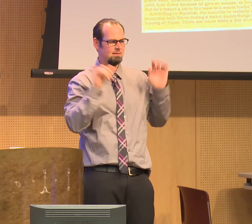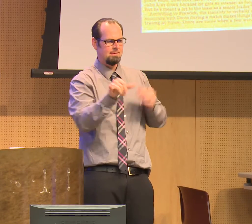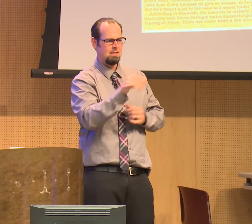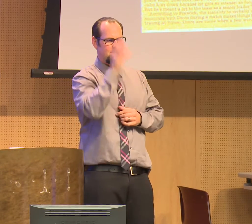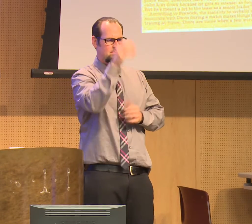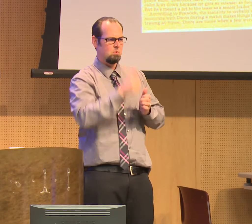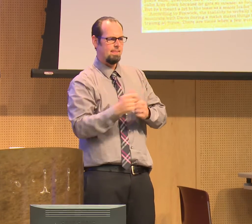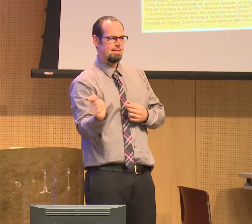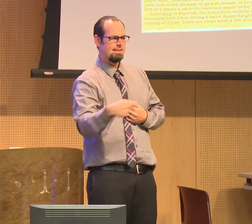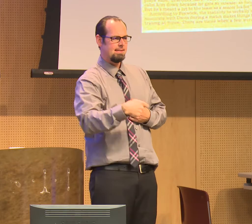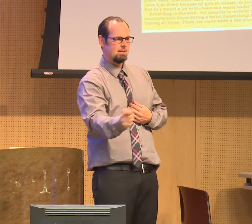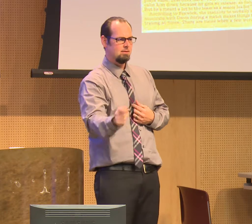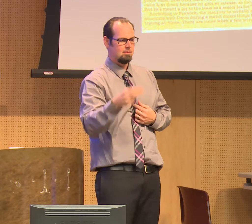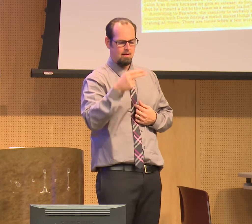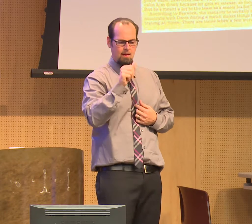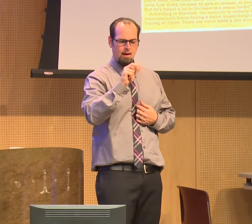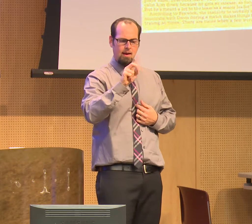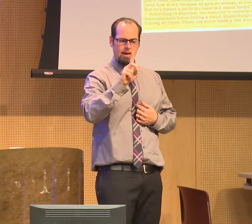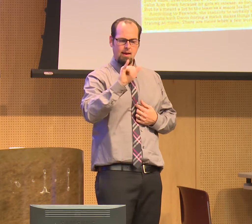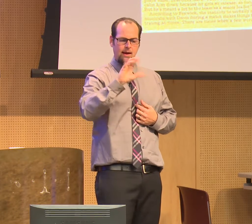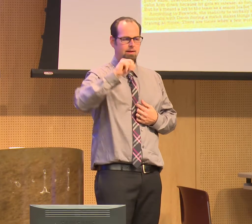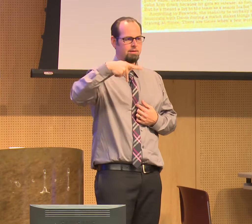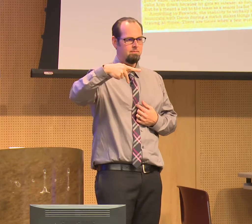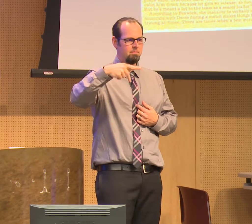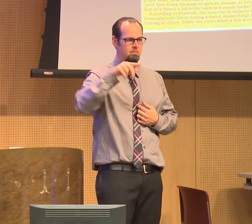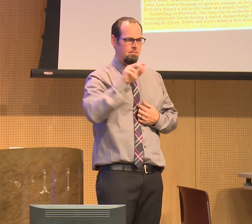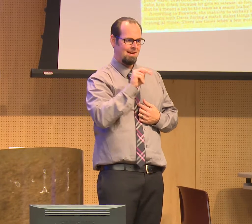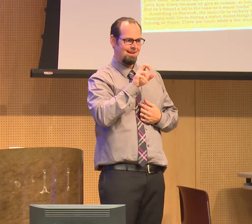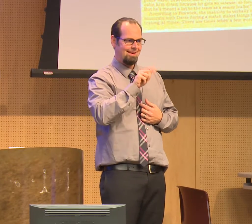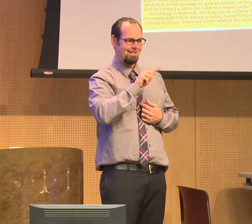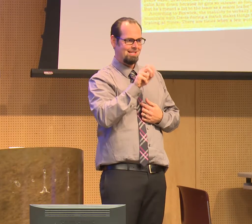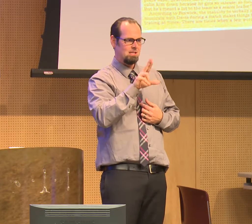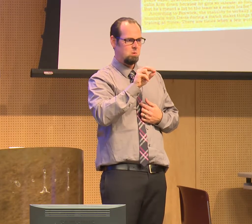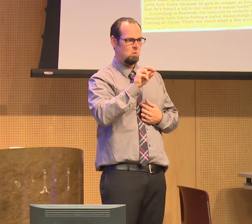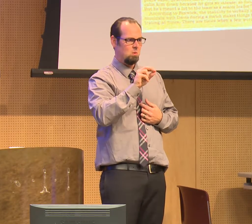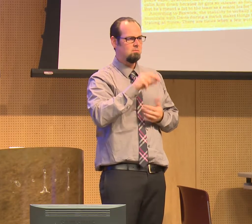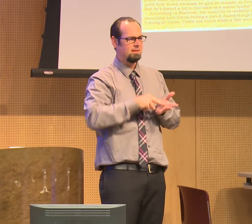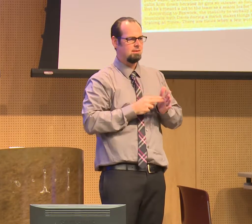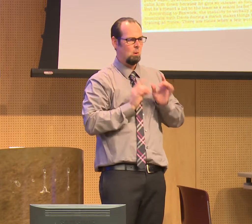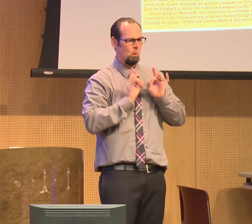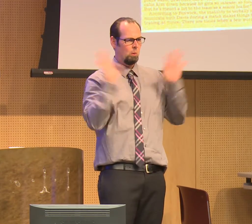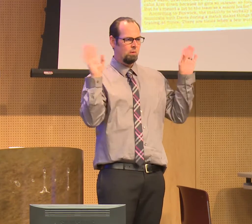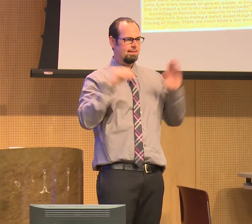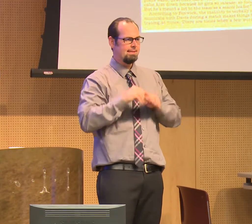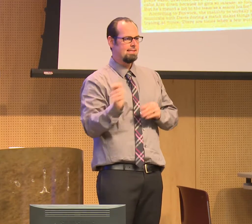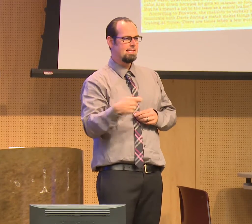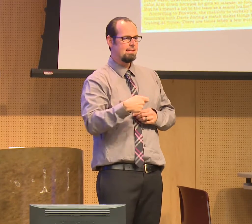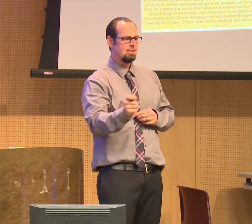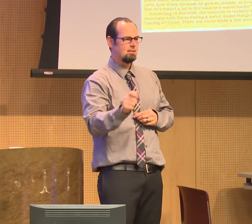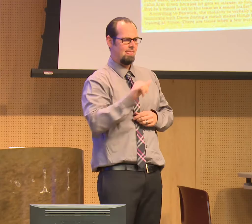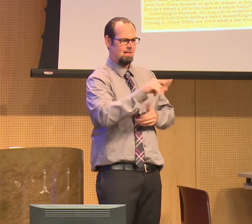awful. In tennis, the handicap of net 0, that was an awful